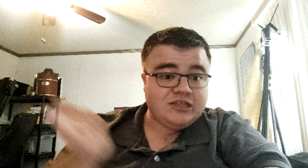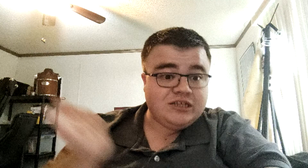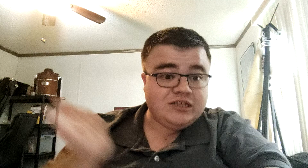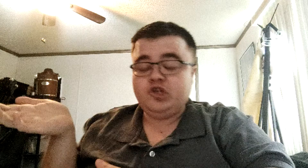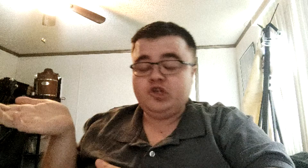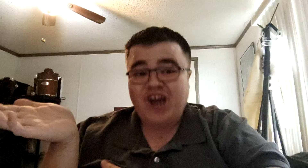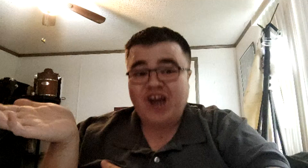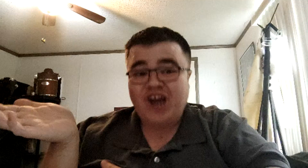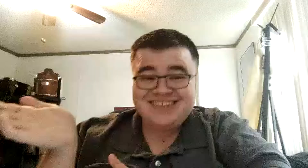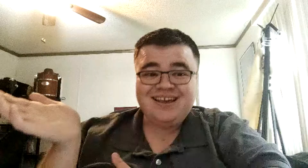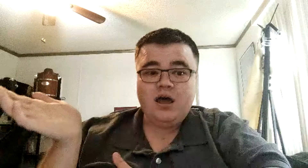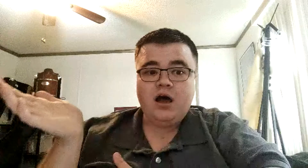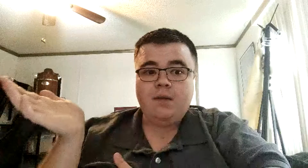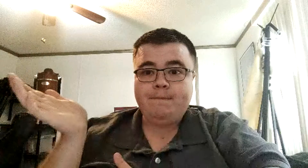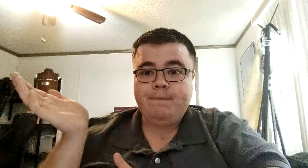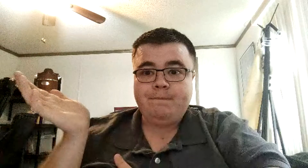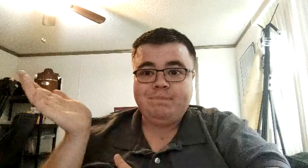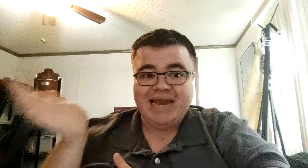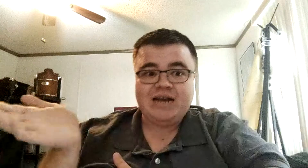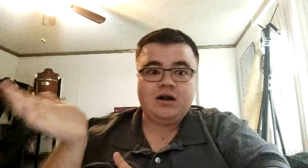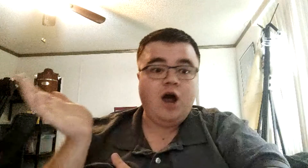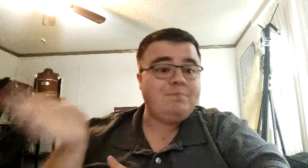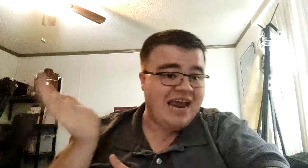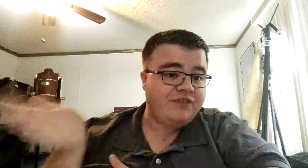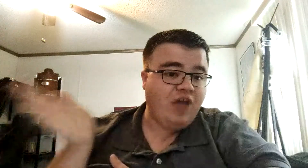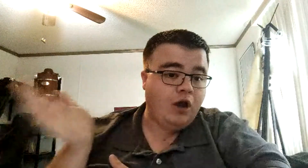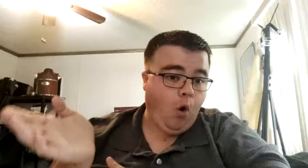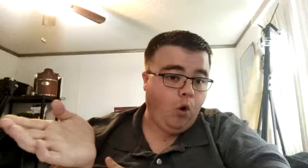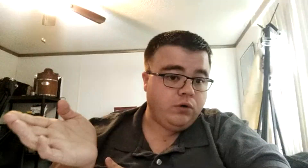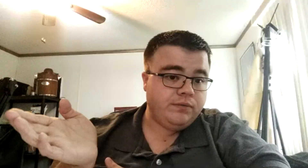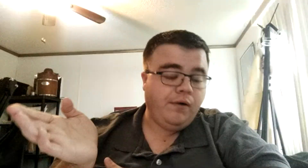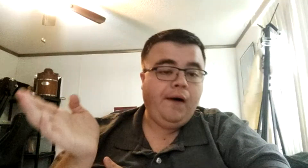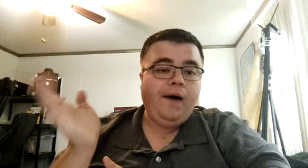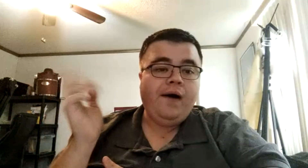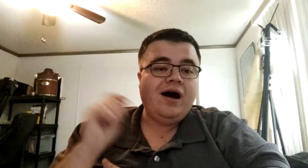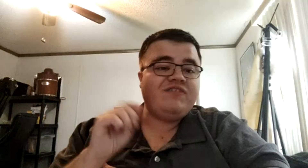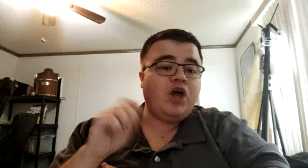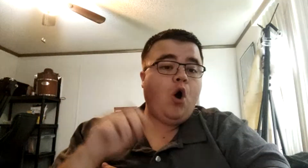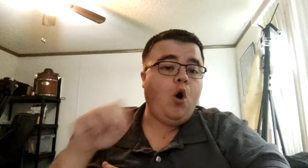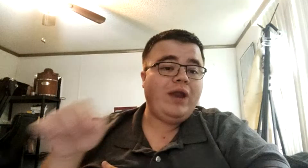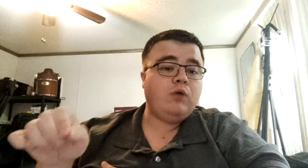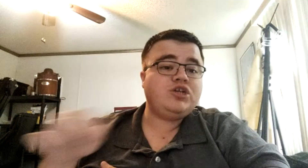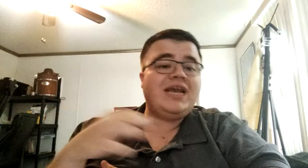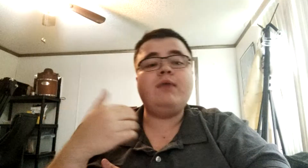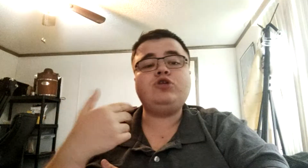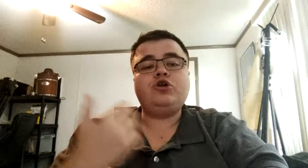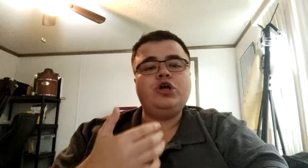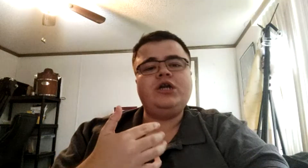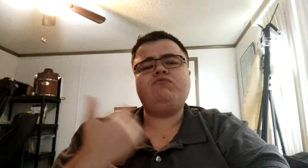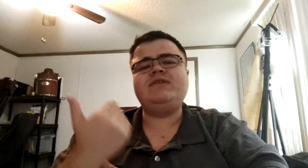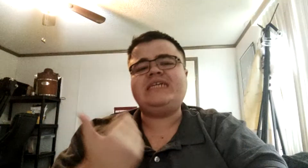to just unban that law of their own language to be able to learn it